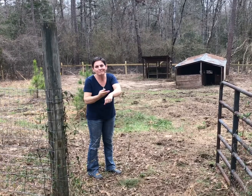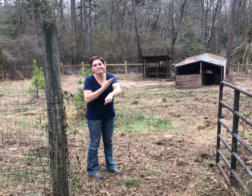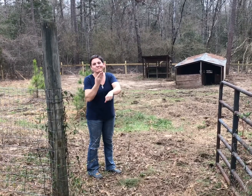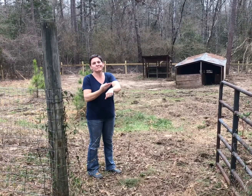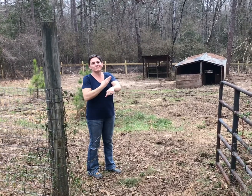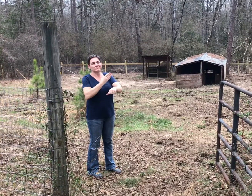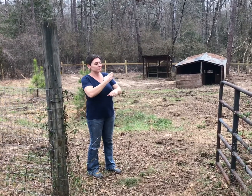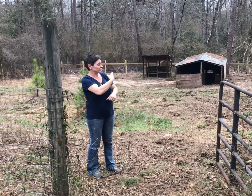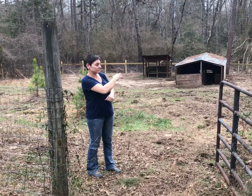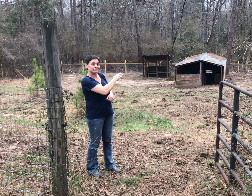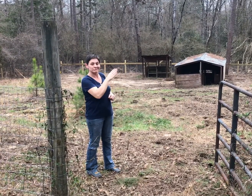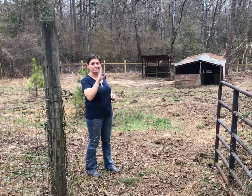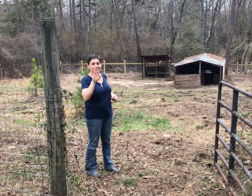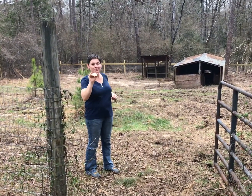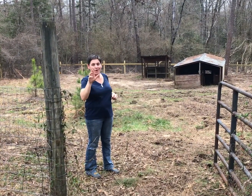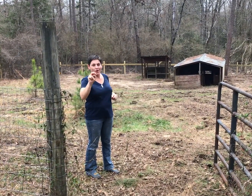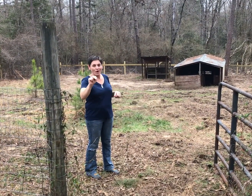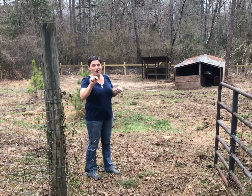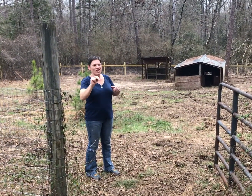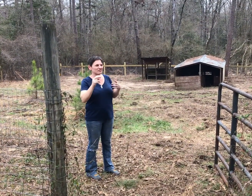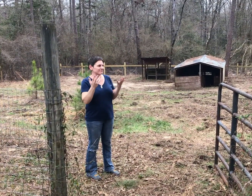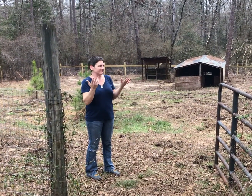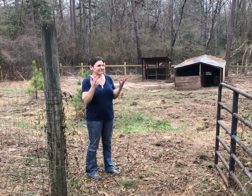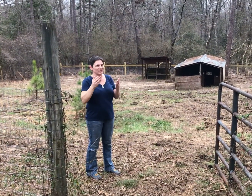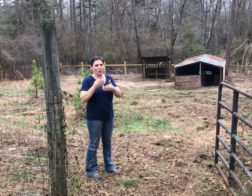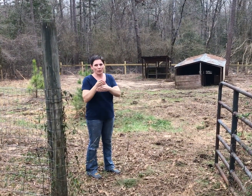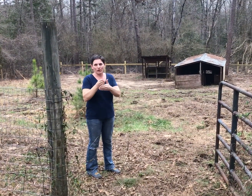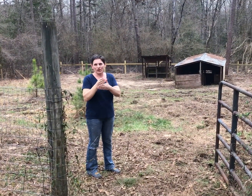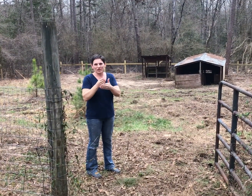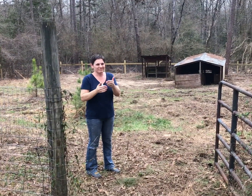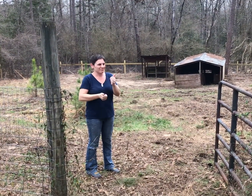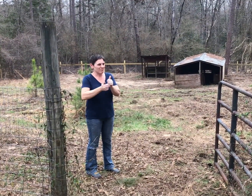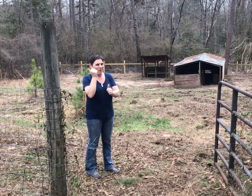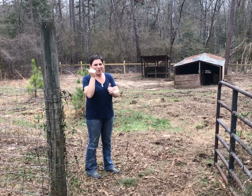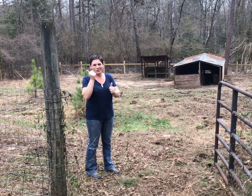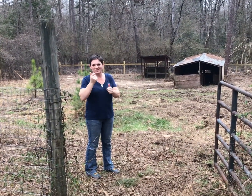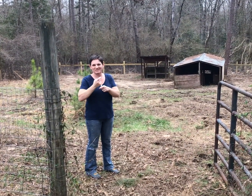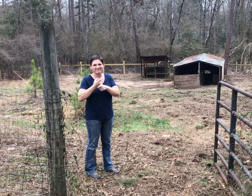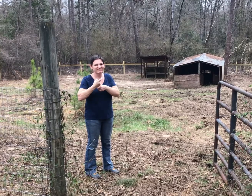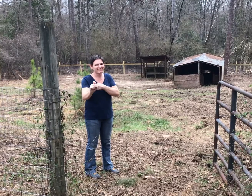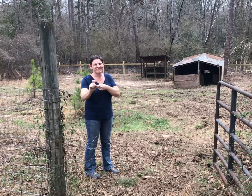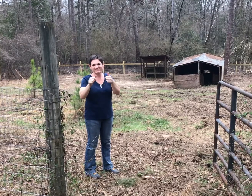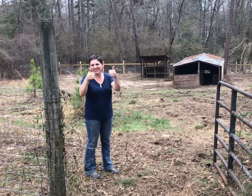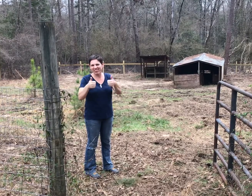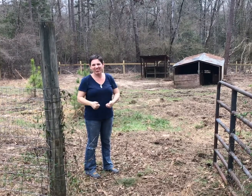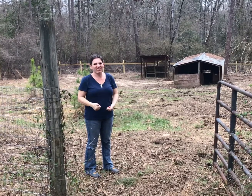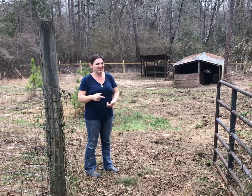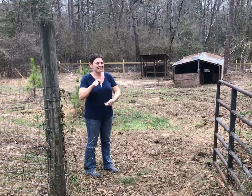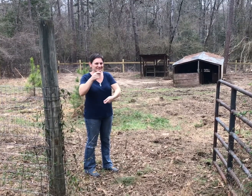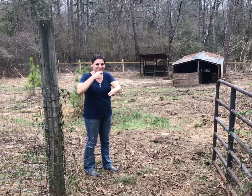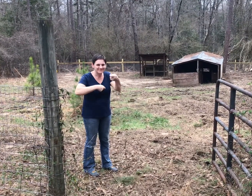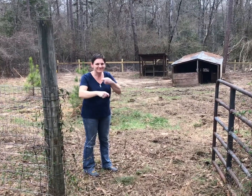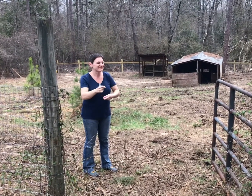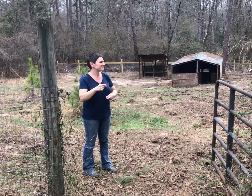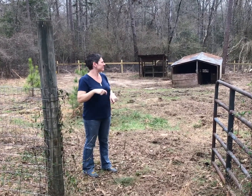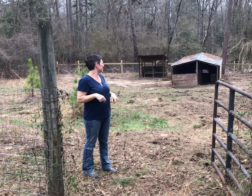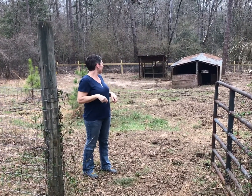They both need to be renovated. The barn has rotten wood throughout, and it